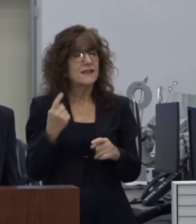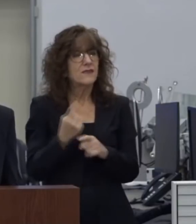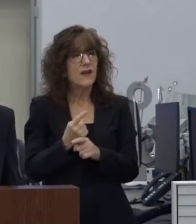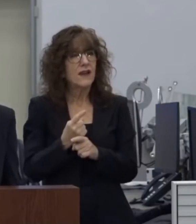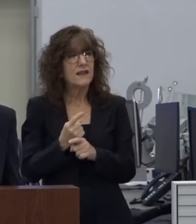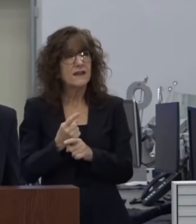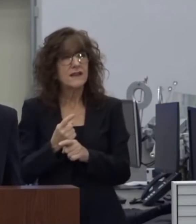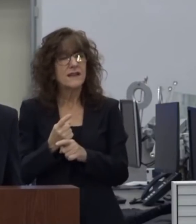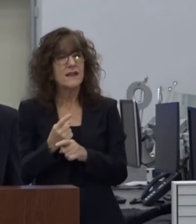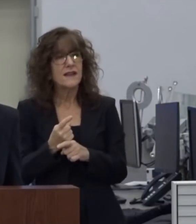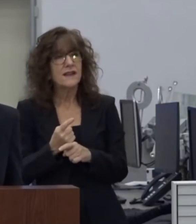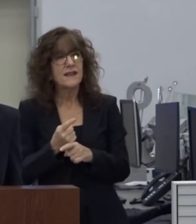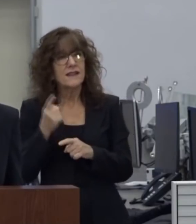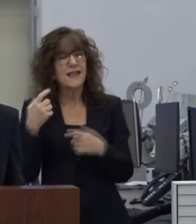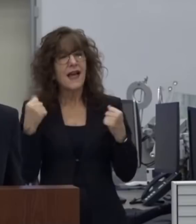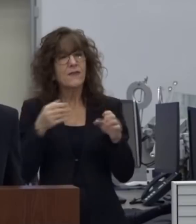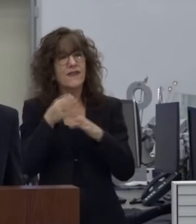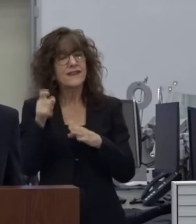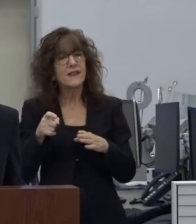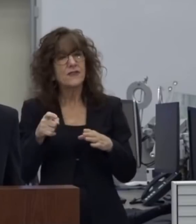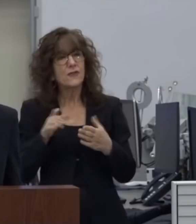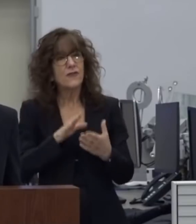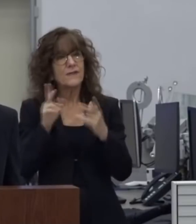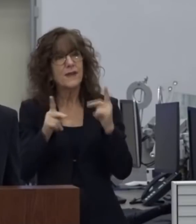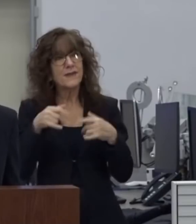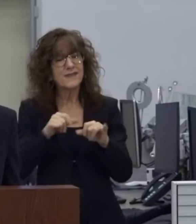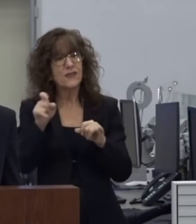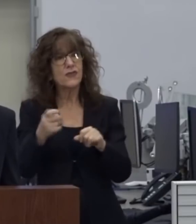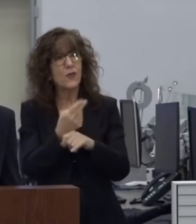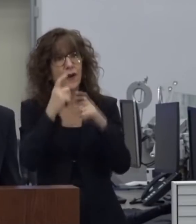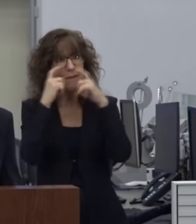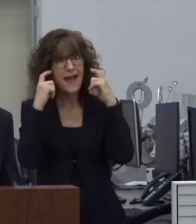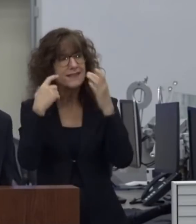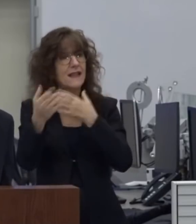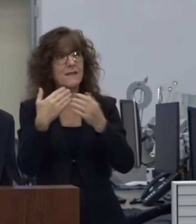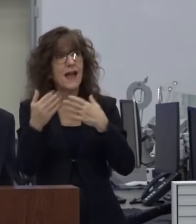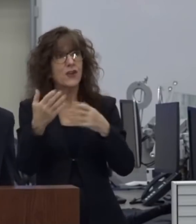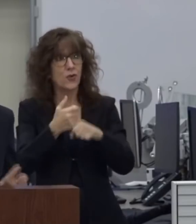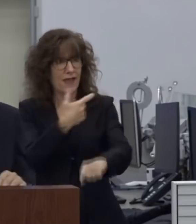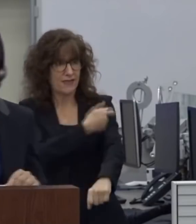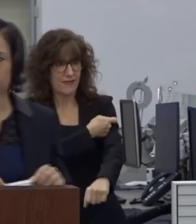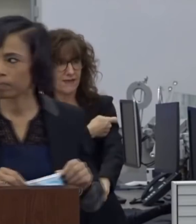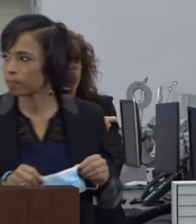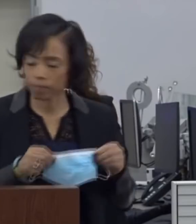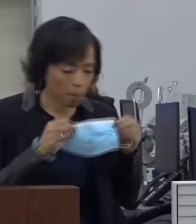health professionals to address the fact that folks should still be wearing masks even if they've gotten that first shot as well. Can you talk about